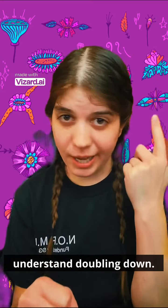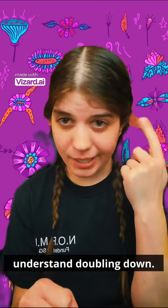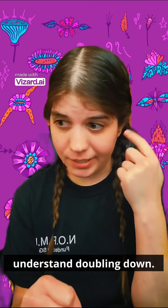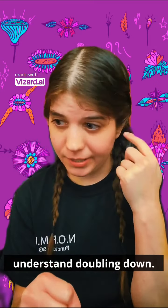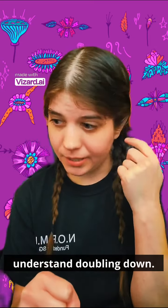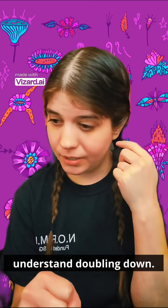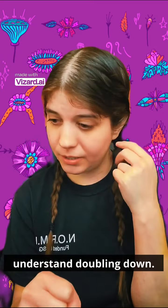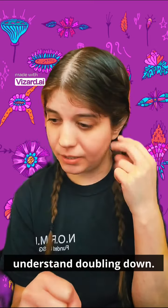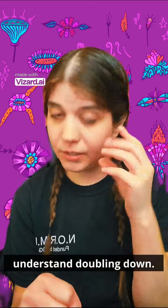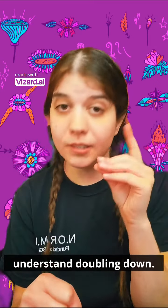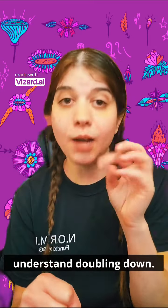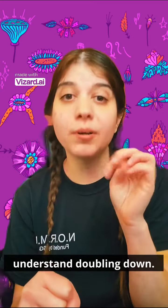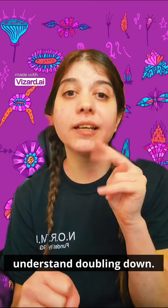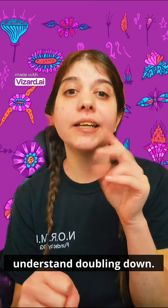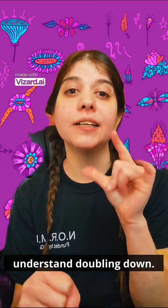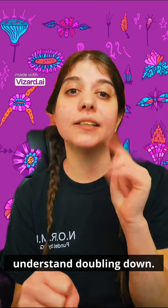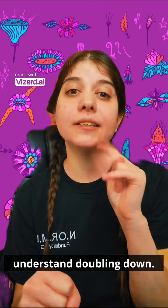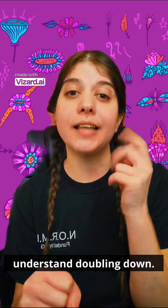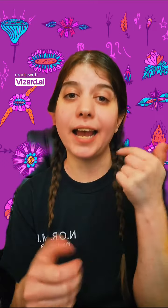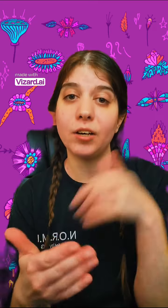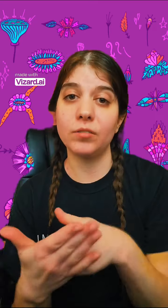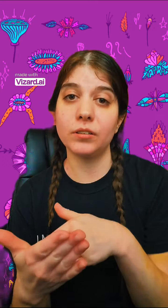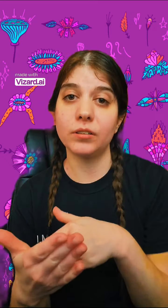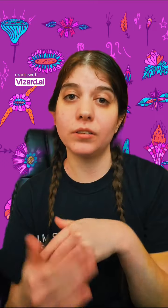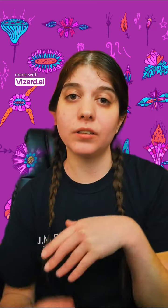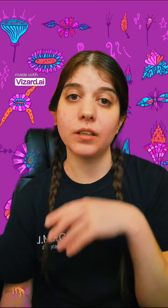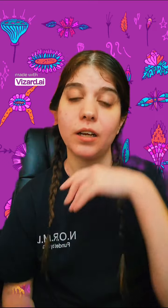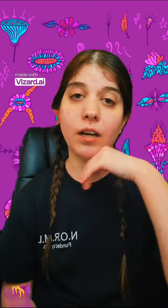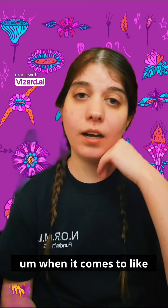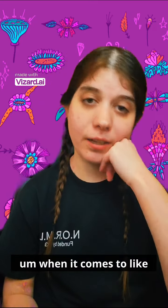understand doubling down